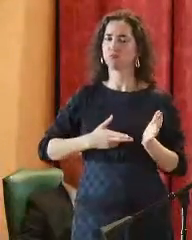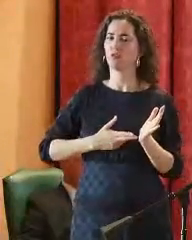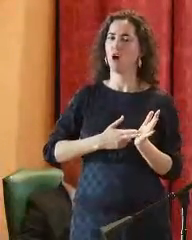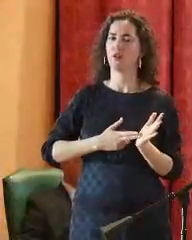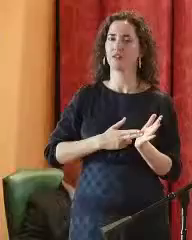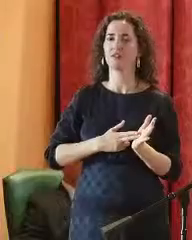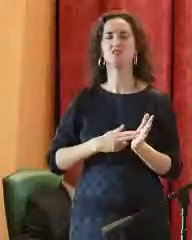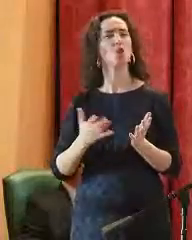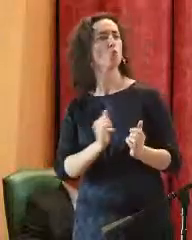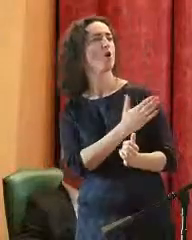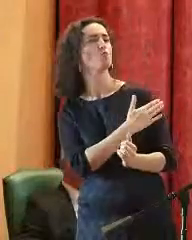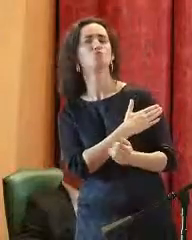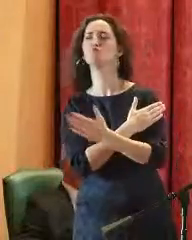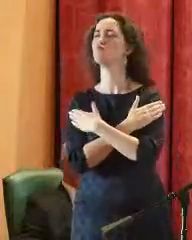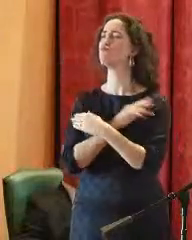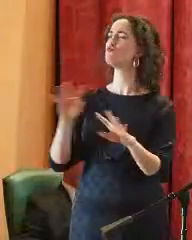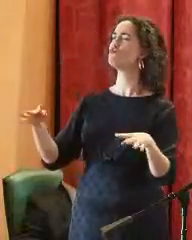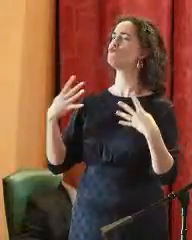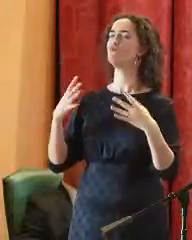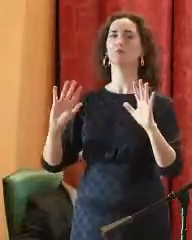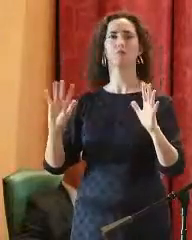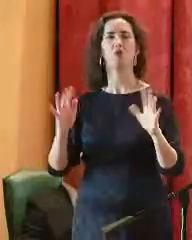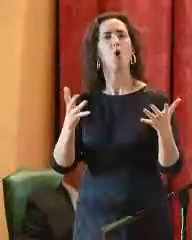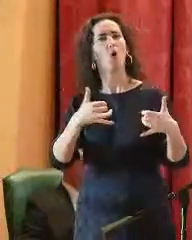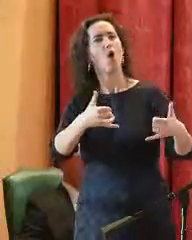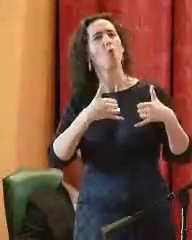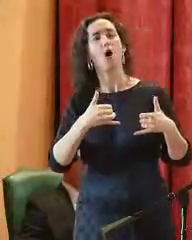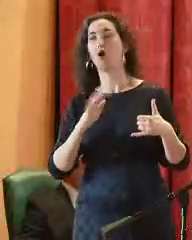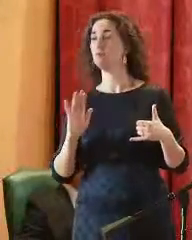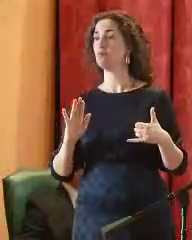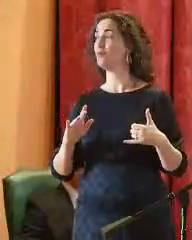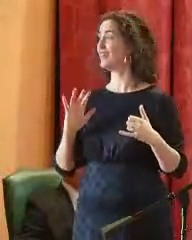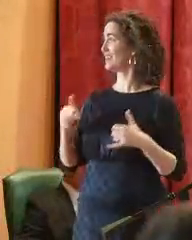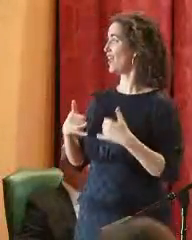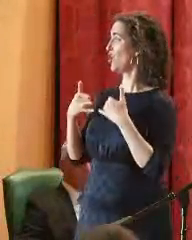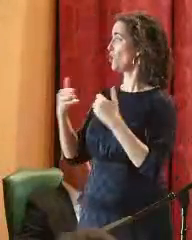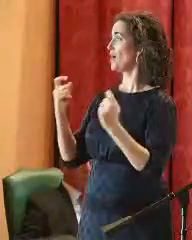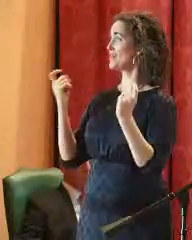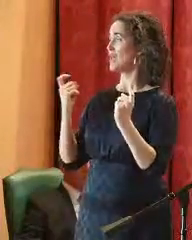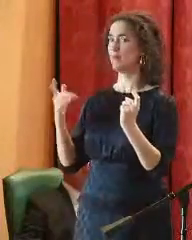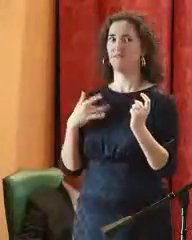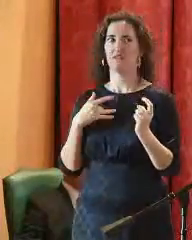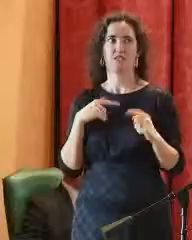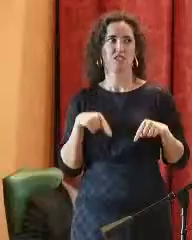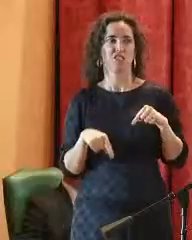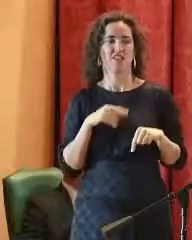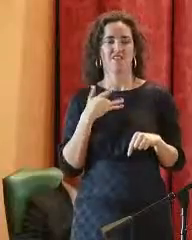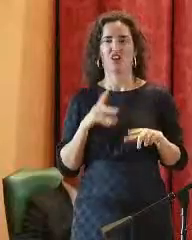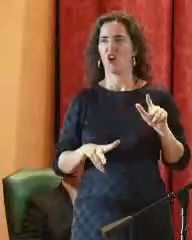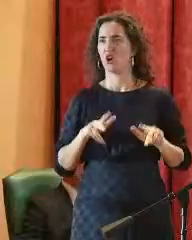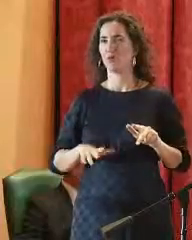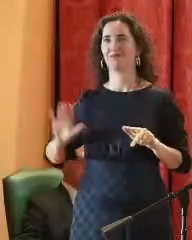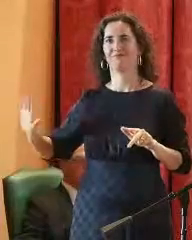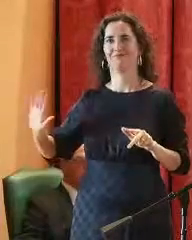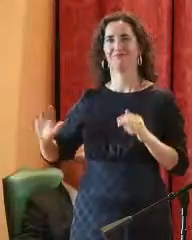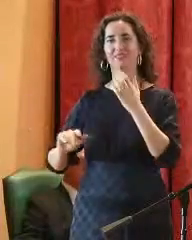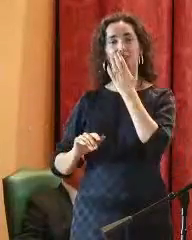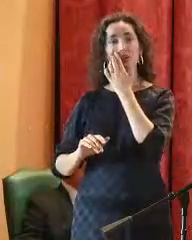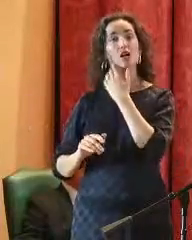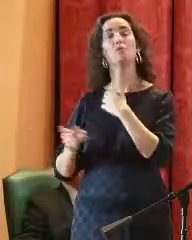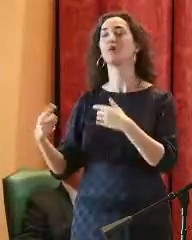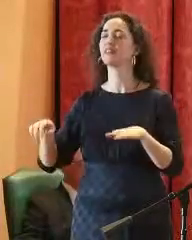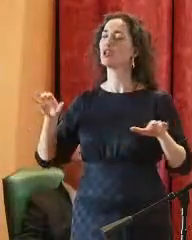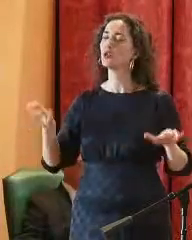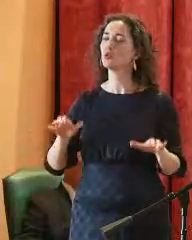look for accolades, acknowledgments, awards. As a matter of fact, this award ceremony probably has them highly uncomfortable right now. But they do what